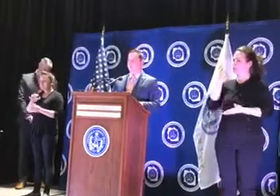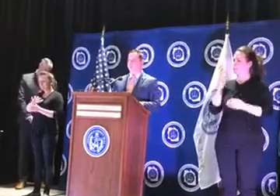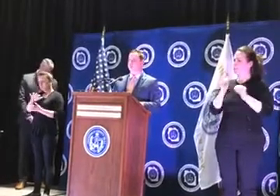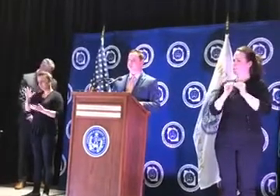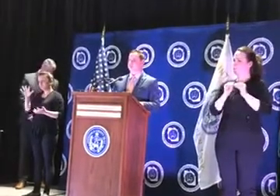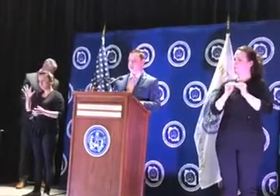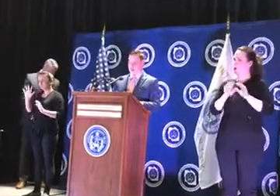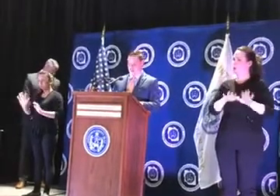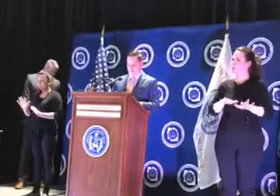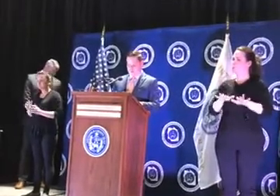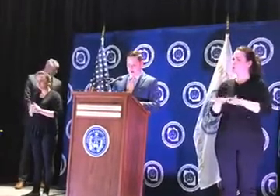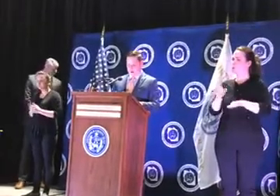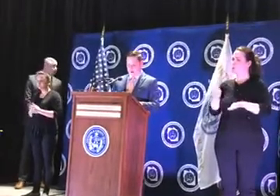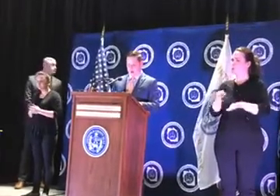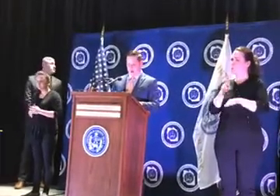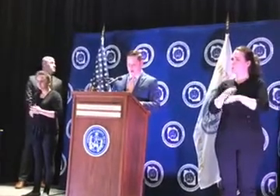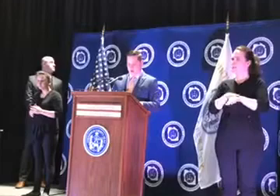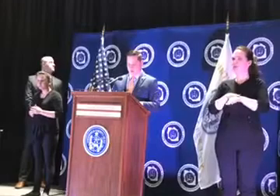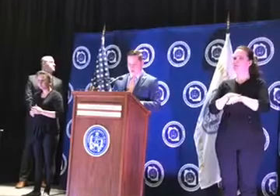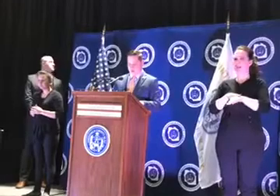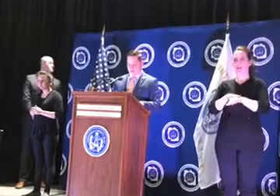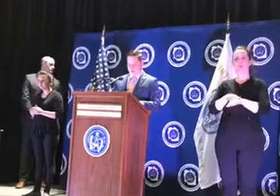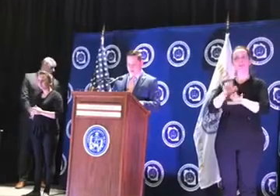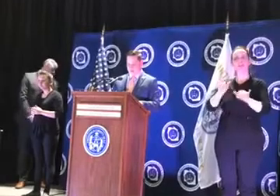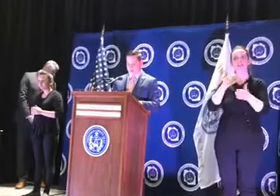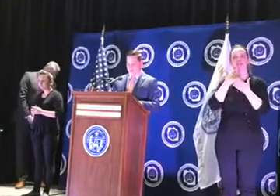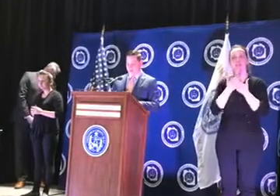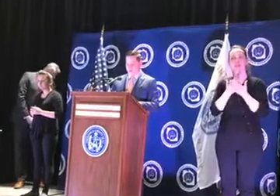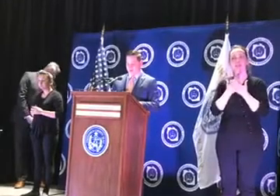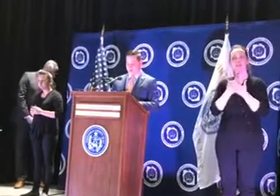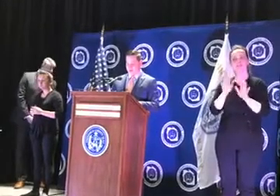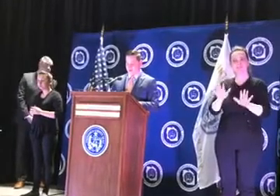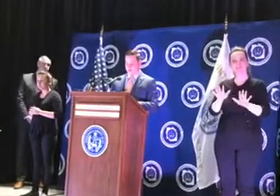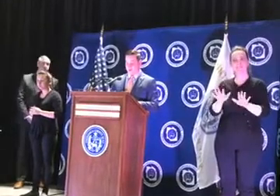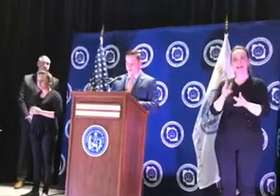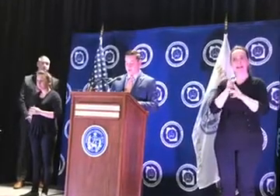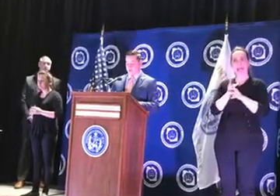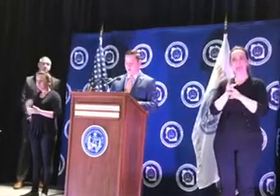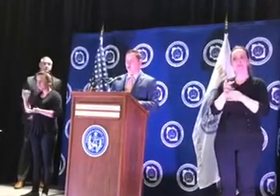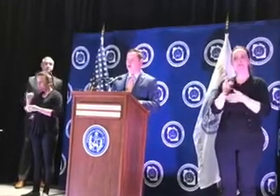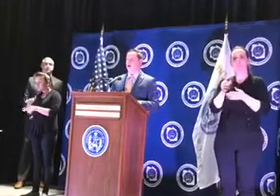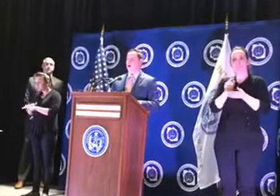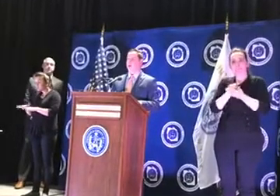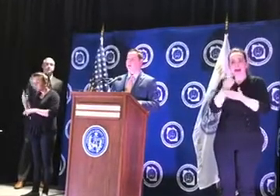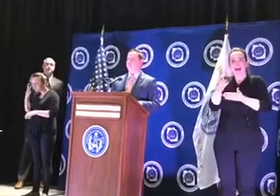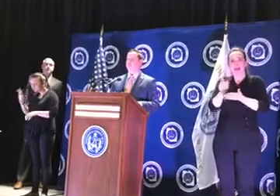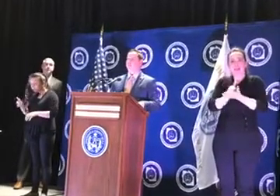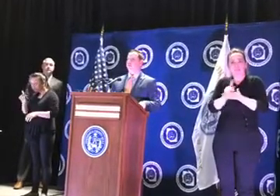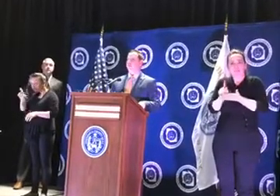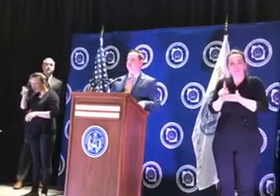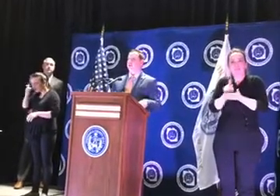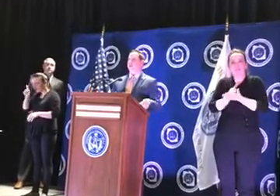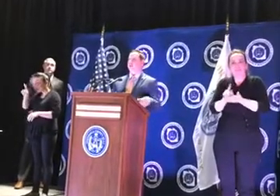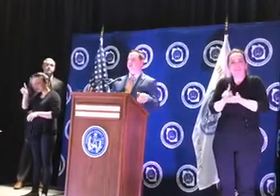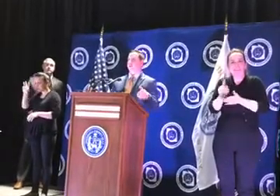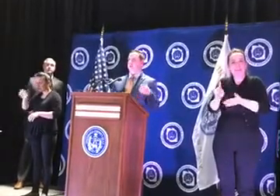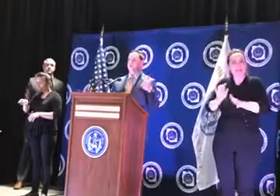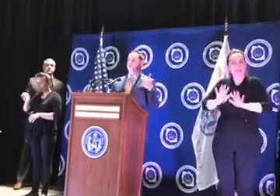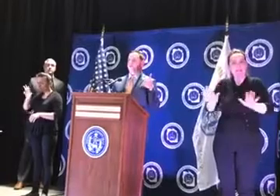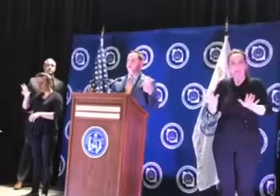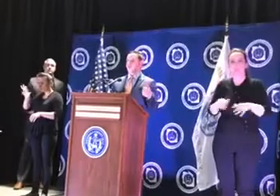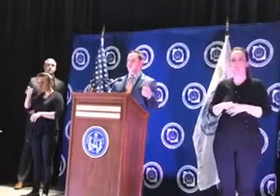me, and we'll continue to have calls. Daycare, we have over 1,900 slots available. This daycare